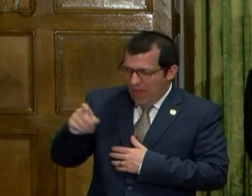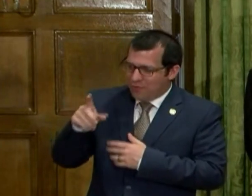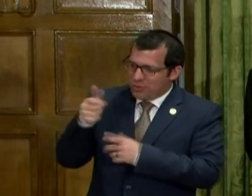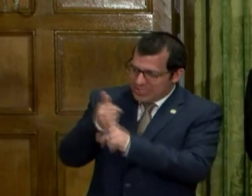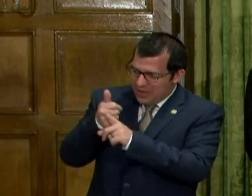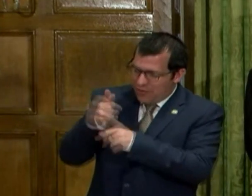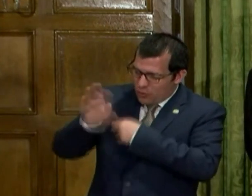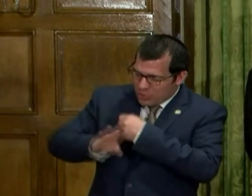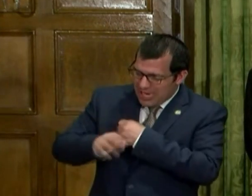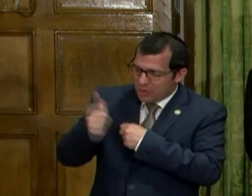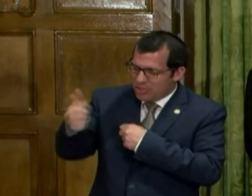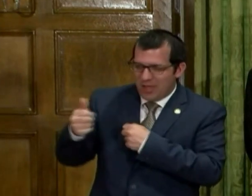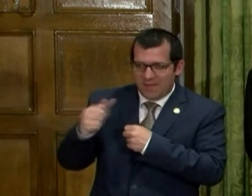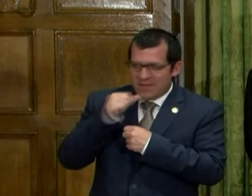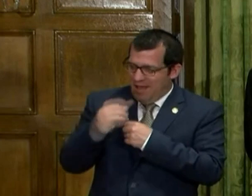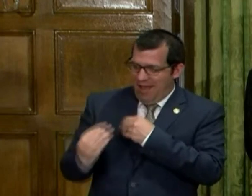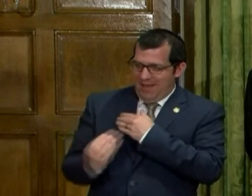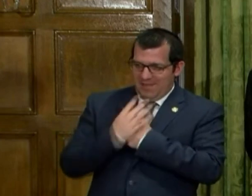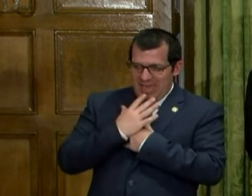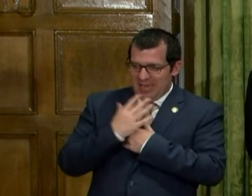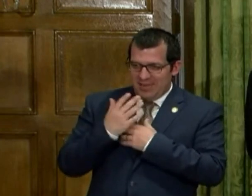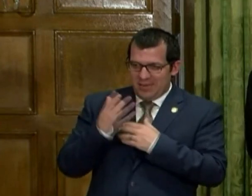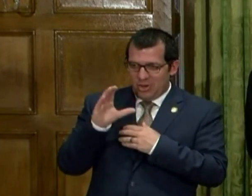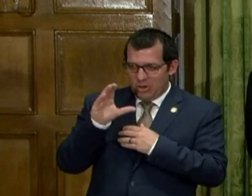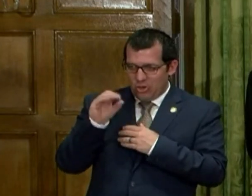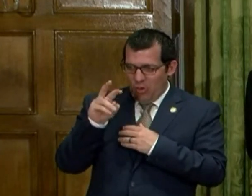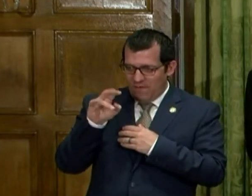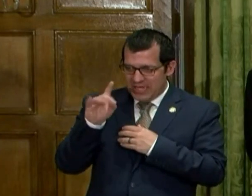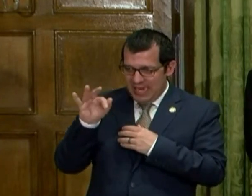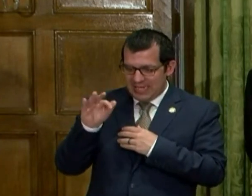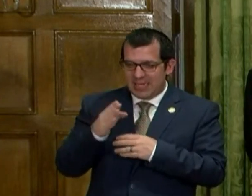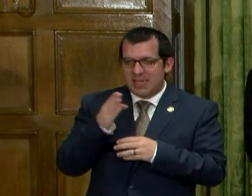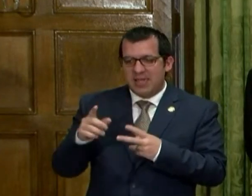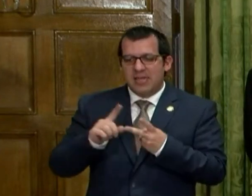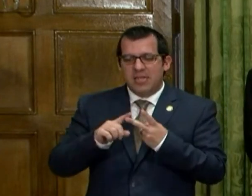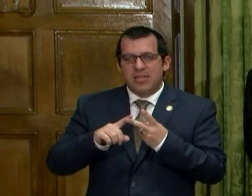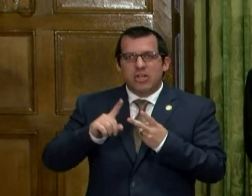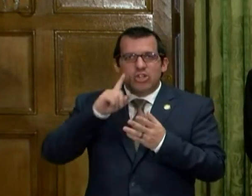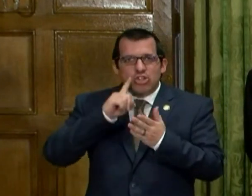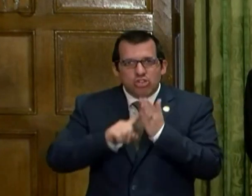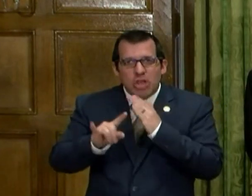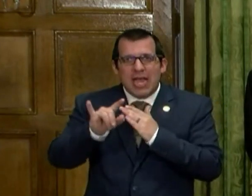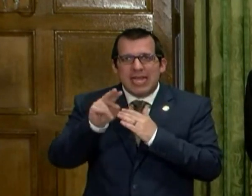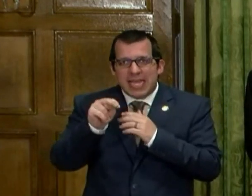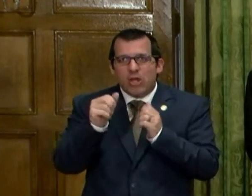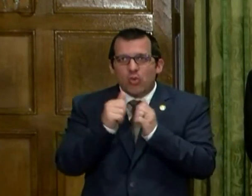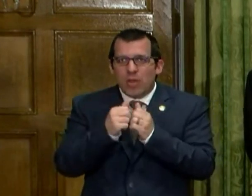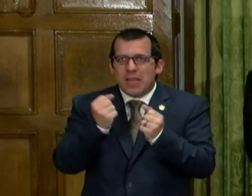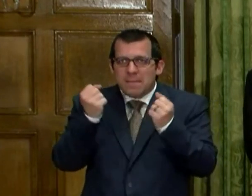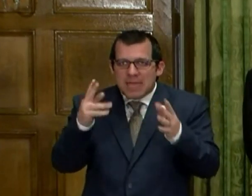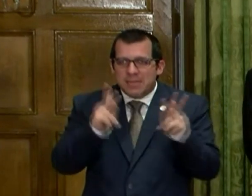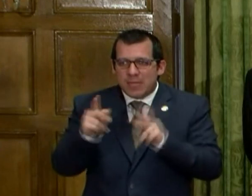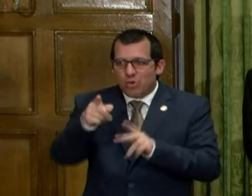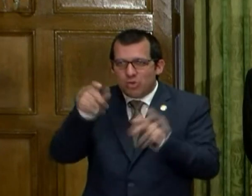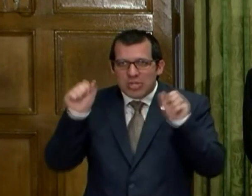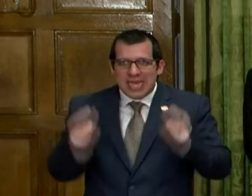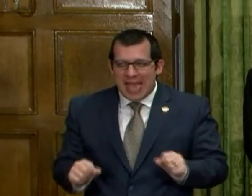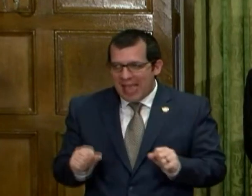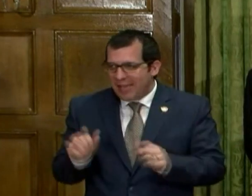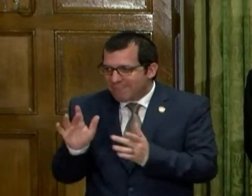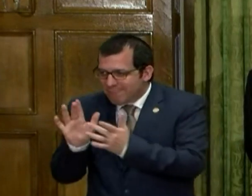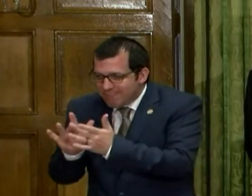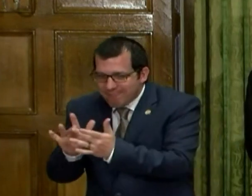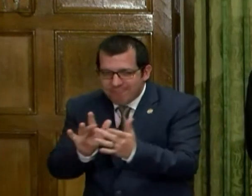being infected with COVID-19. 2nd, check in with as many other people as often as you can. There are a